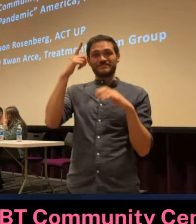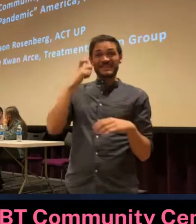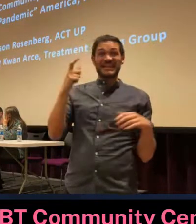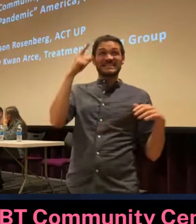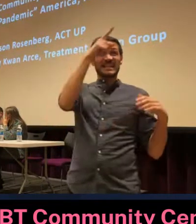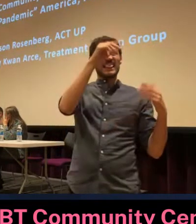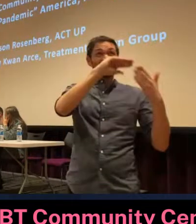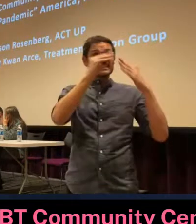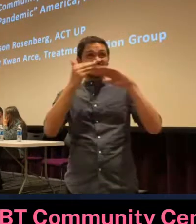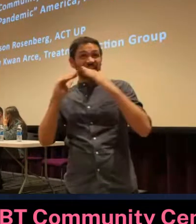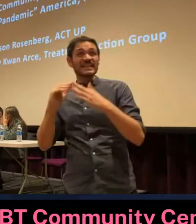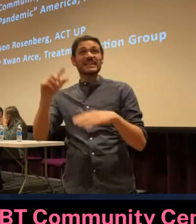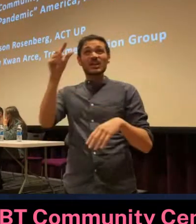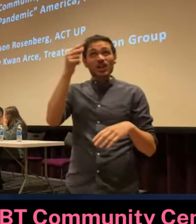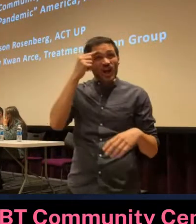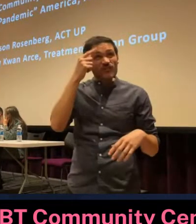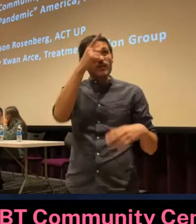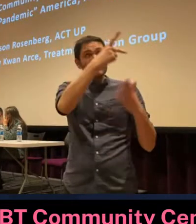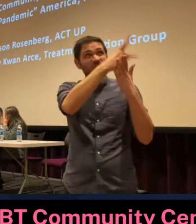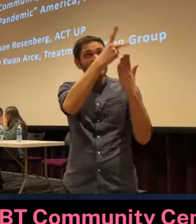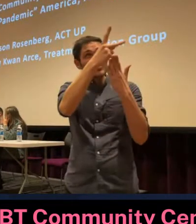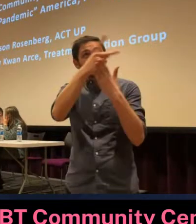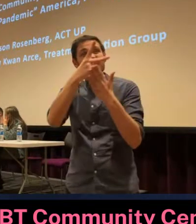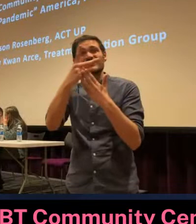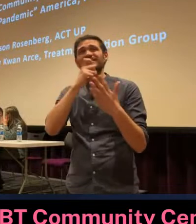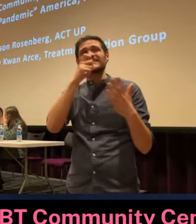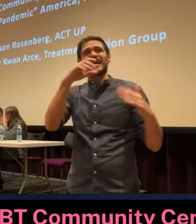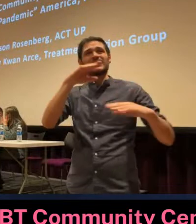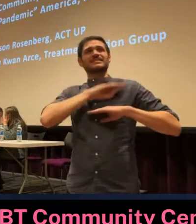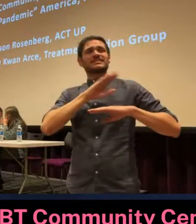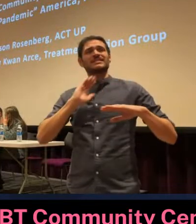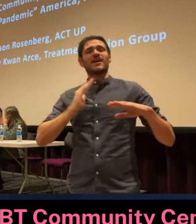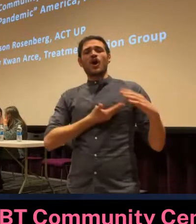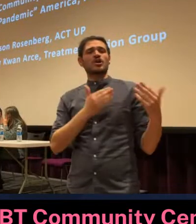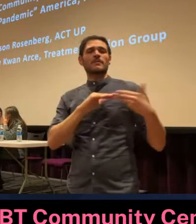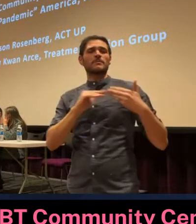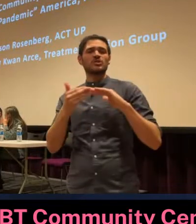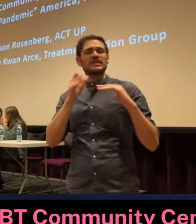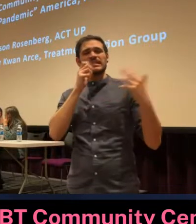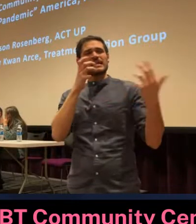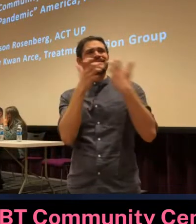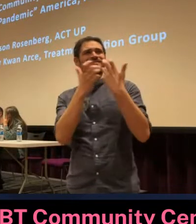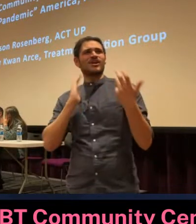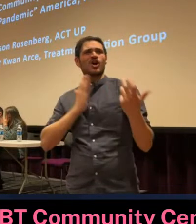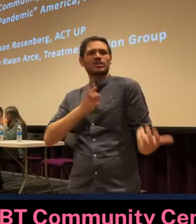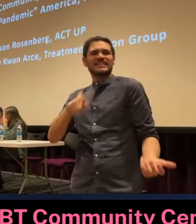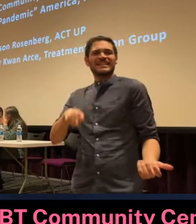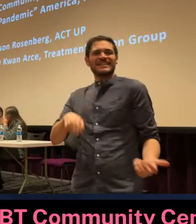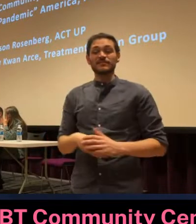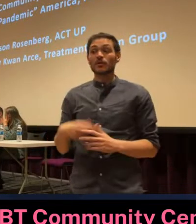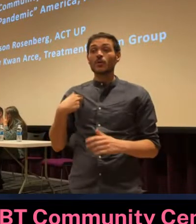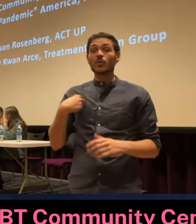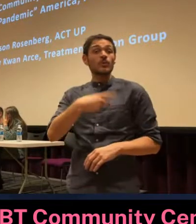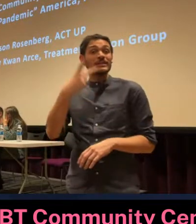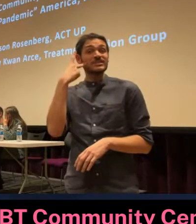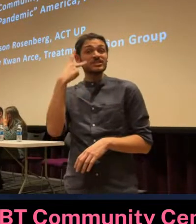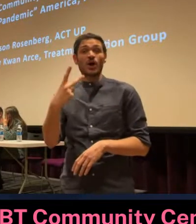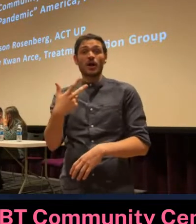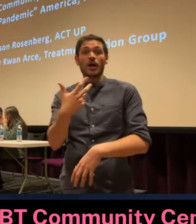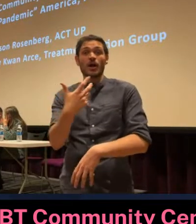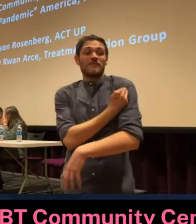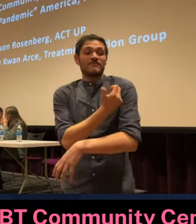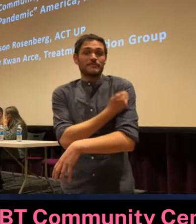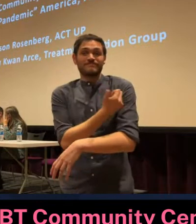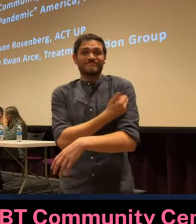city not really meeting the community where we're at. We saw that vaccines weren't prioritizing people living